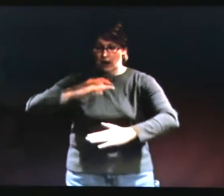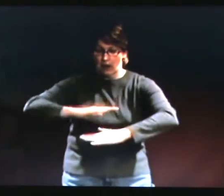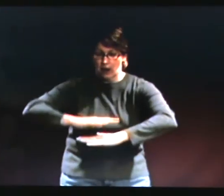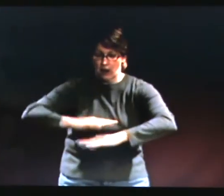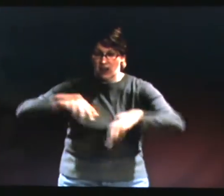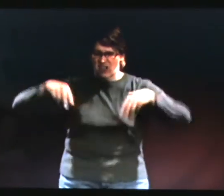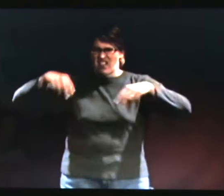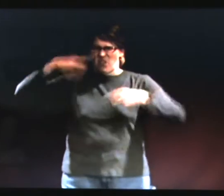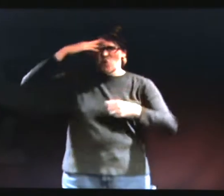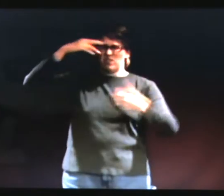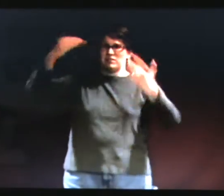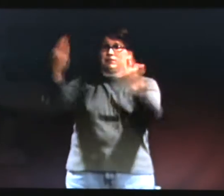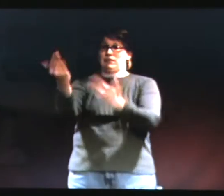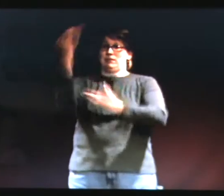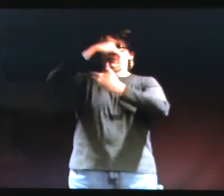jacket.